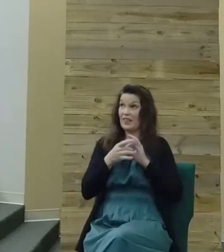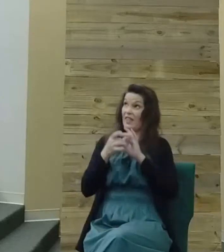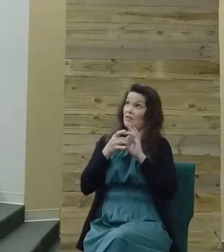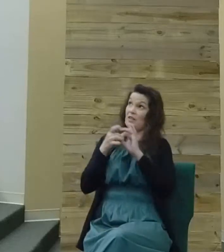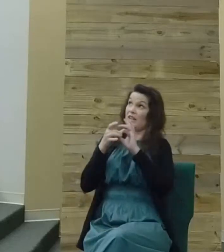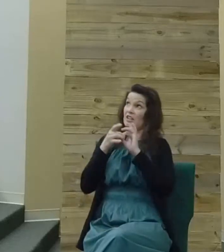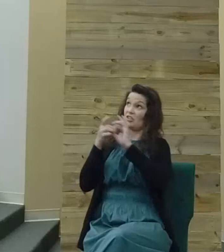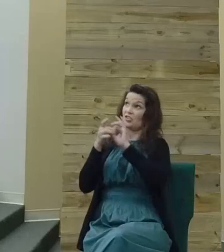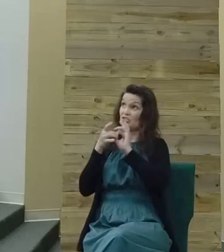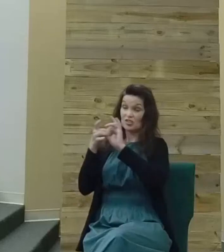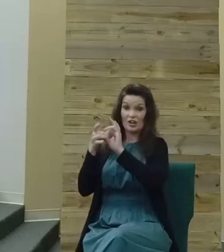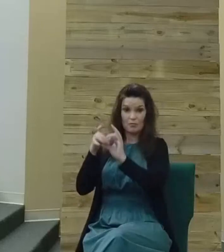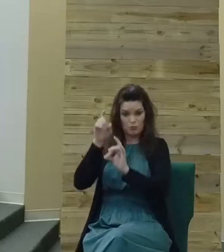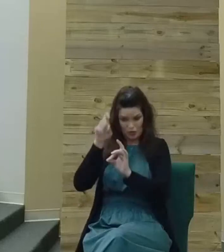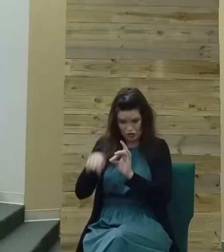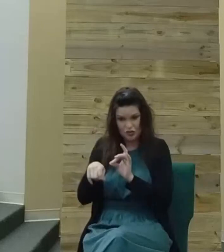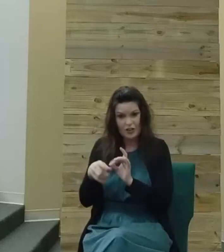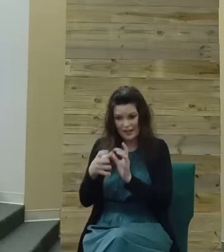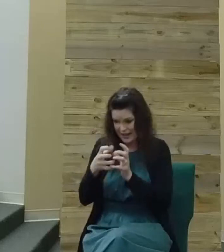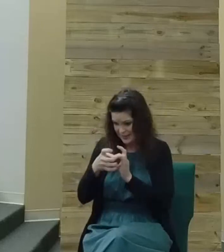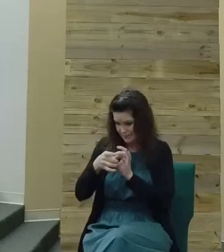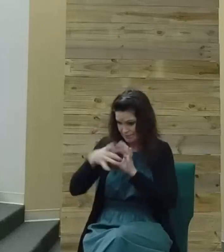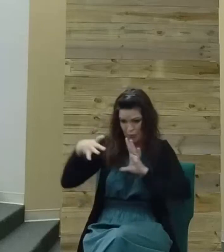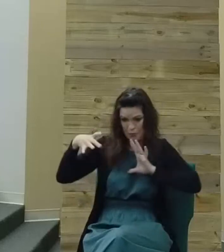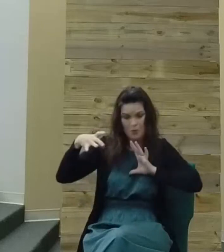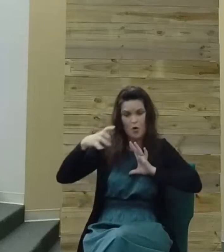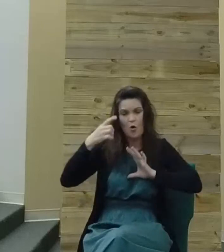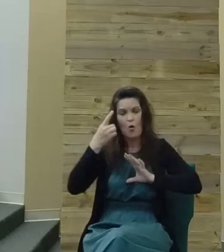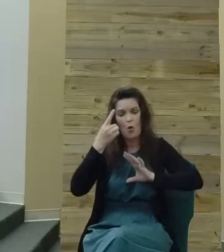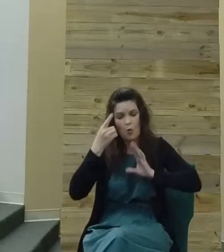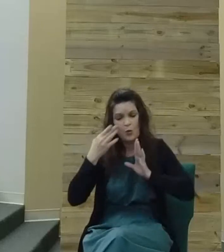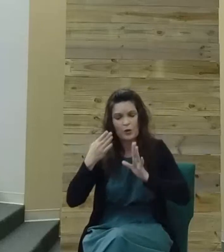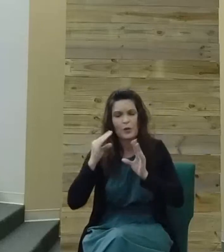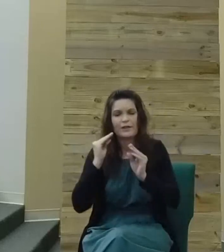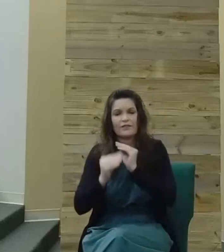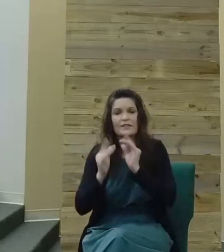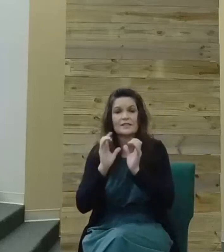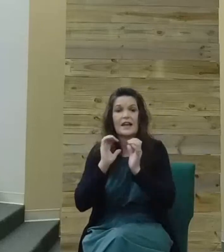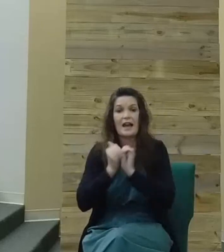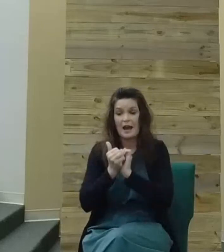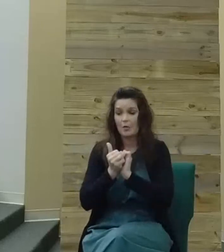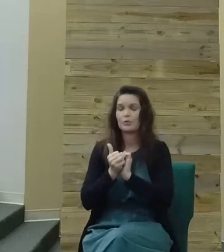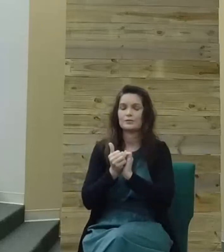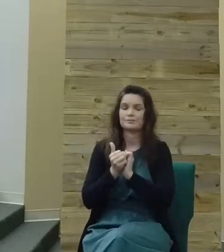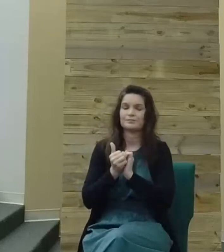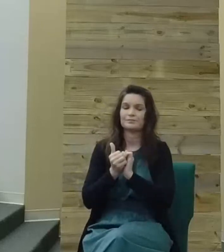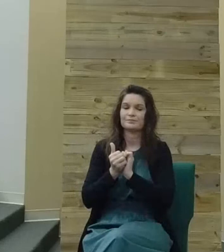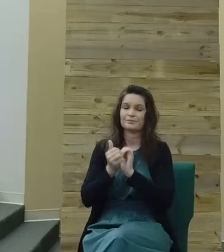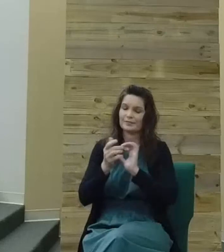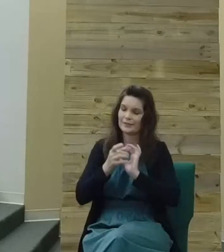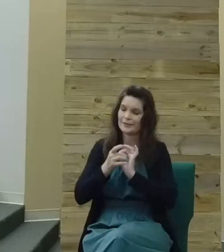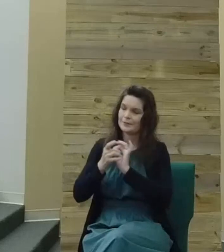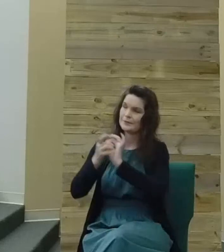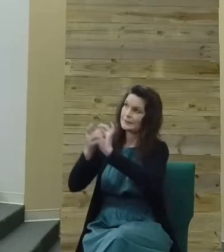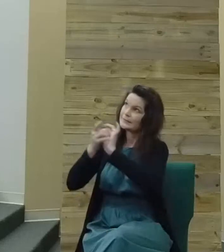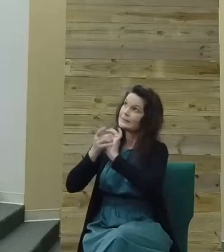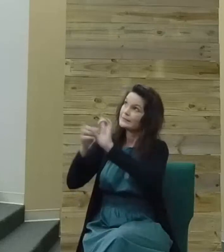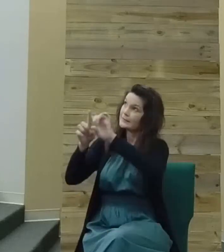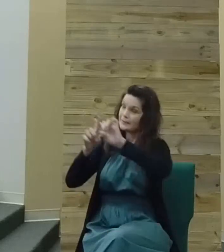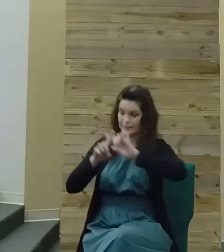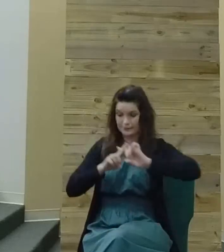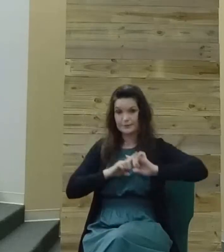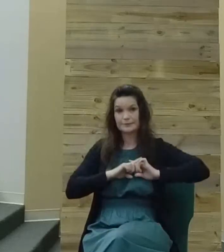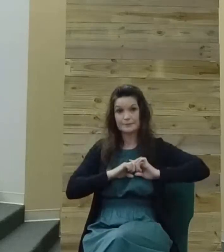the relationship that we should have with God is broken. And there's only one way that can be fixed, and that is through